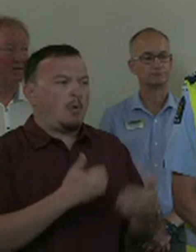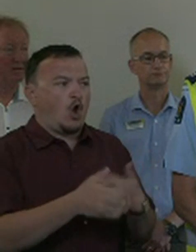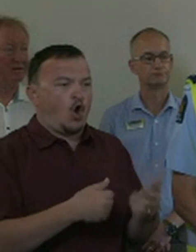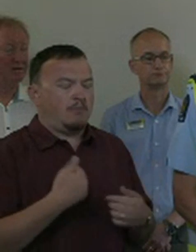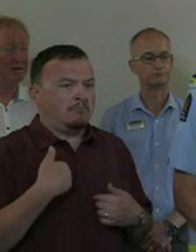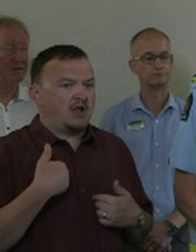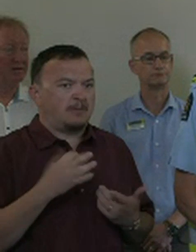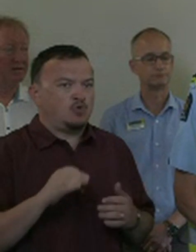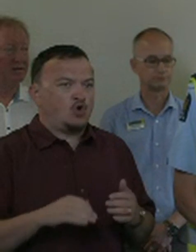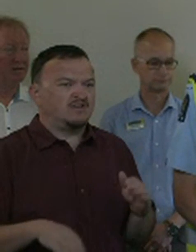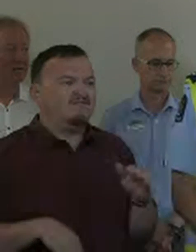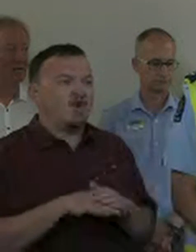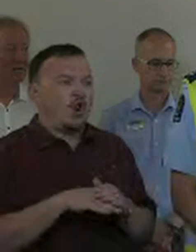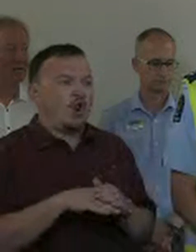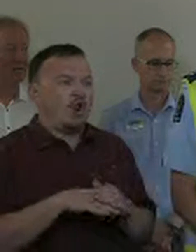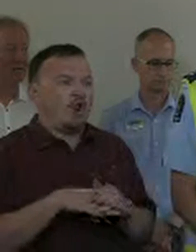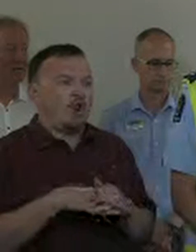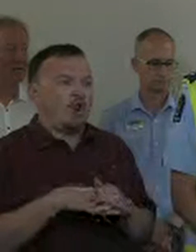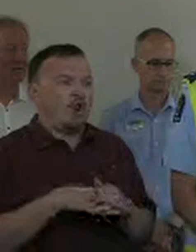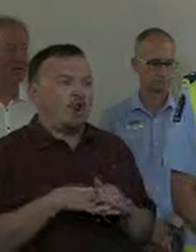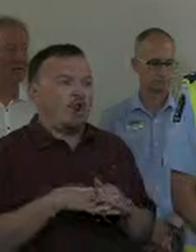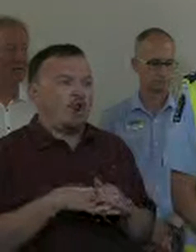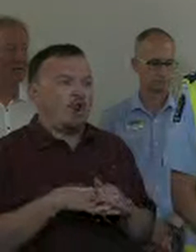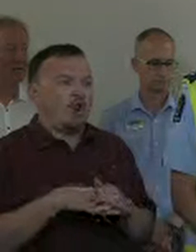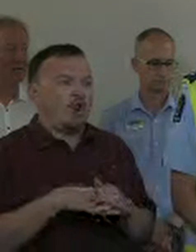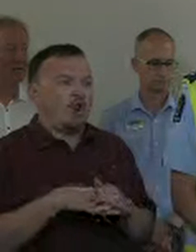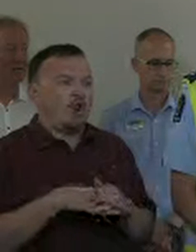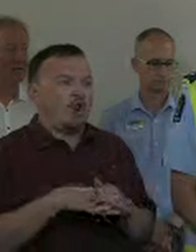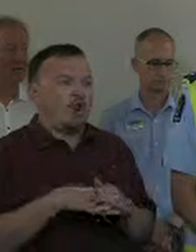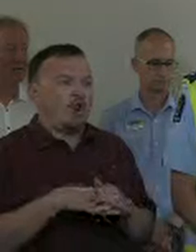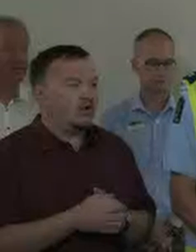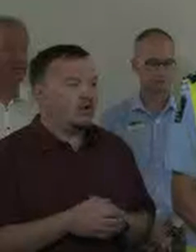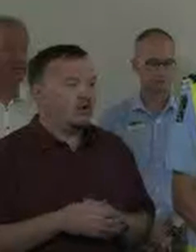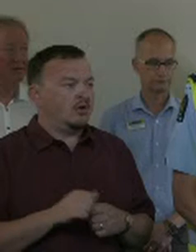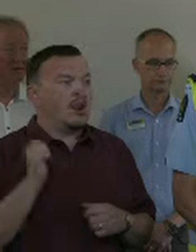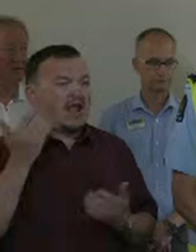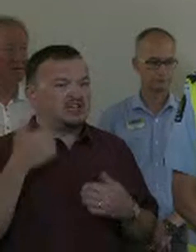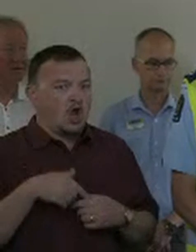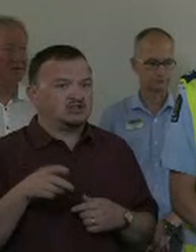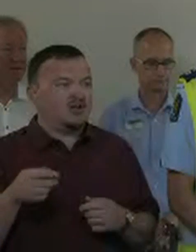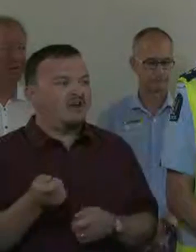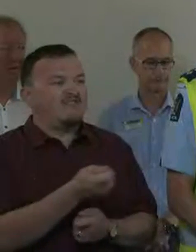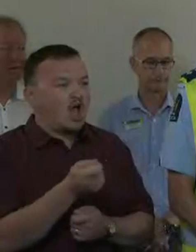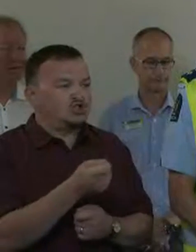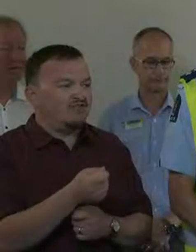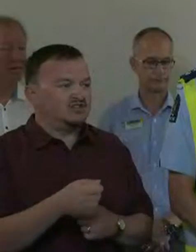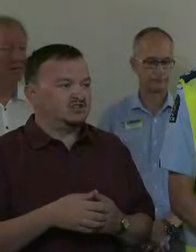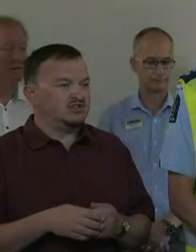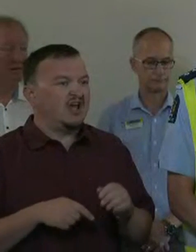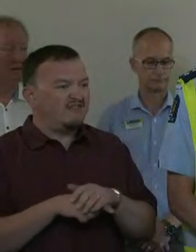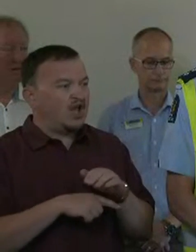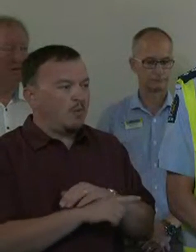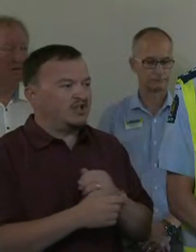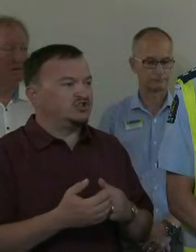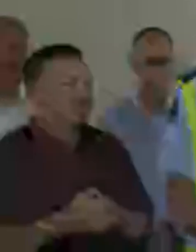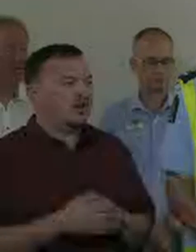but overnight planning was undertaken in conjunction with the New Zealand Fire Service, and again the trigger points